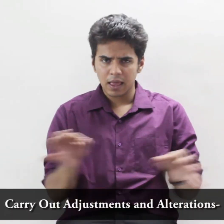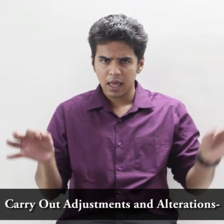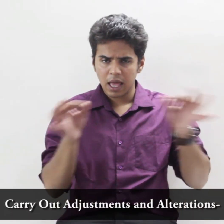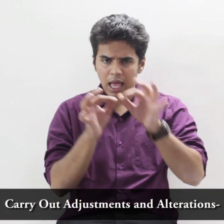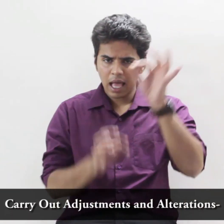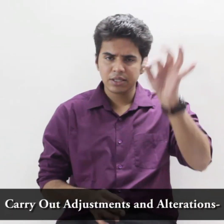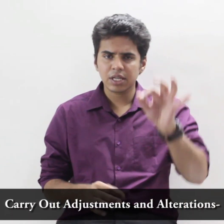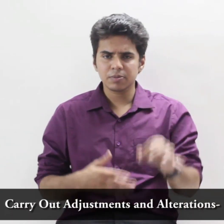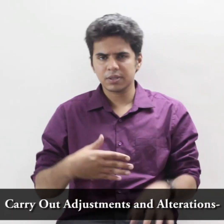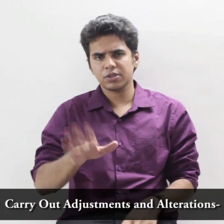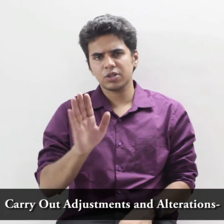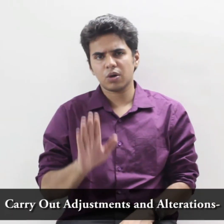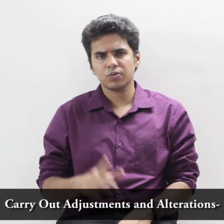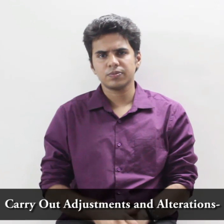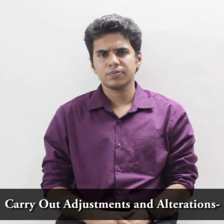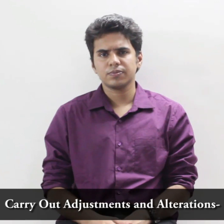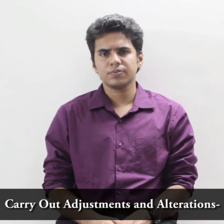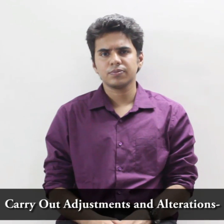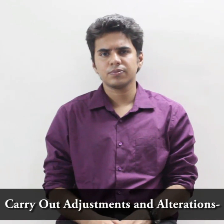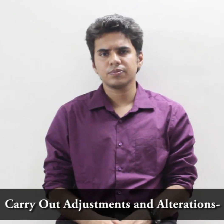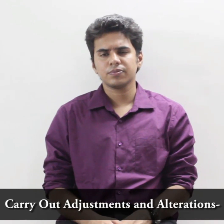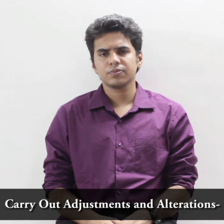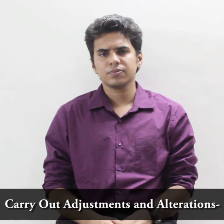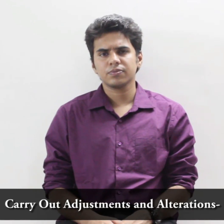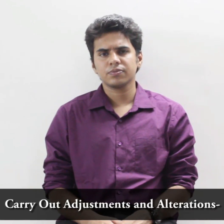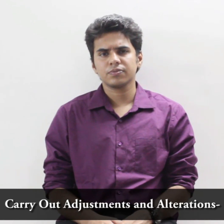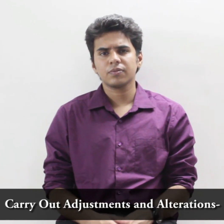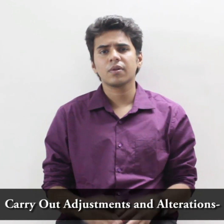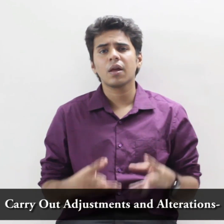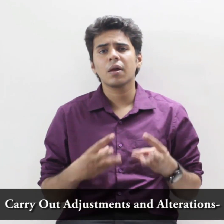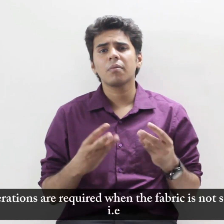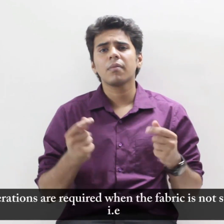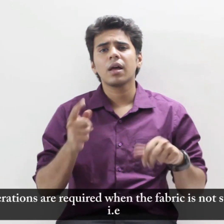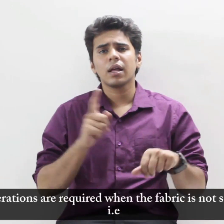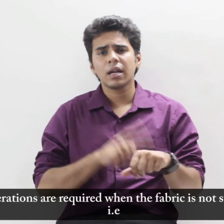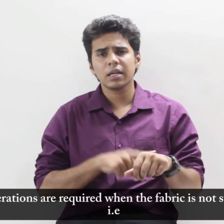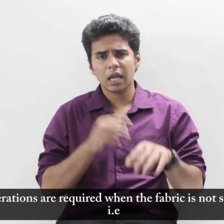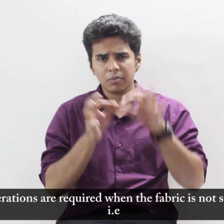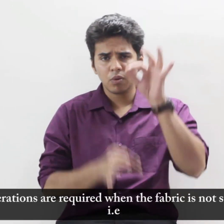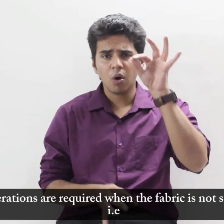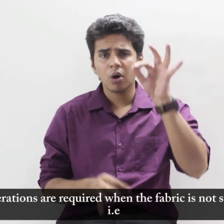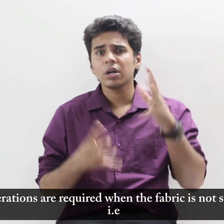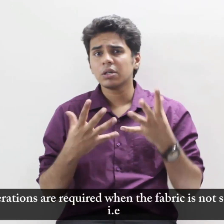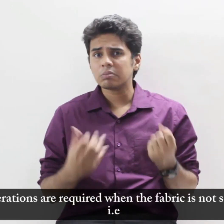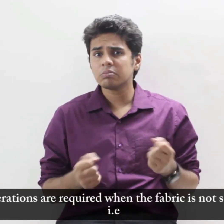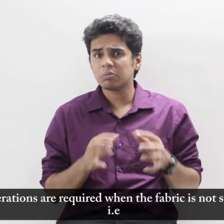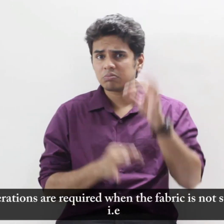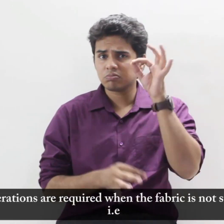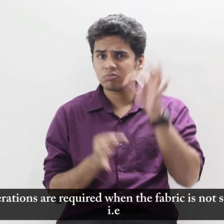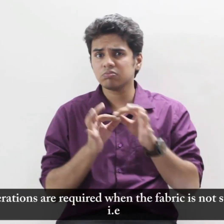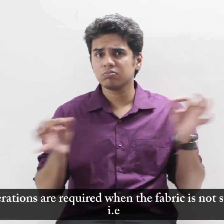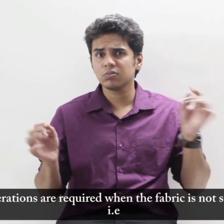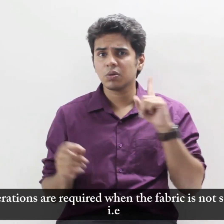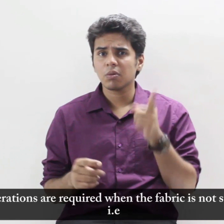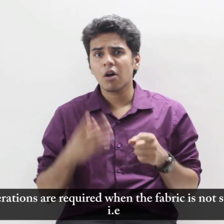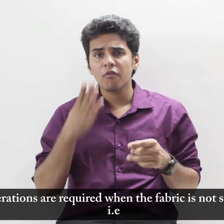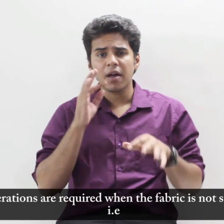Carry out adjustments and alterations. Many times alterations are required when the fabric is